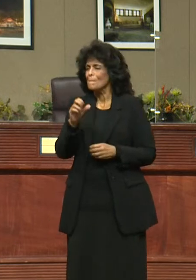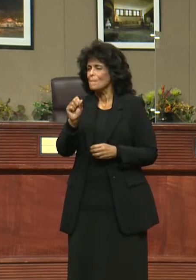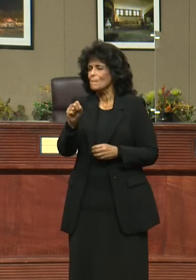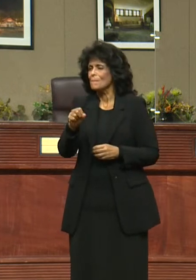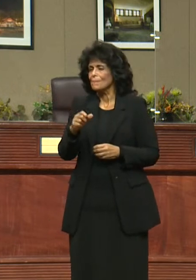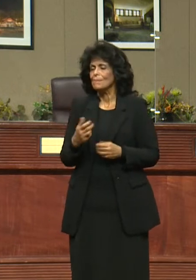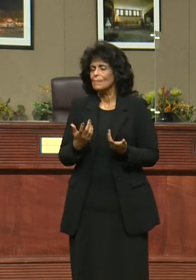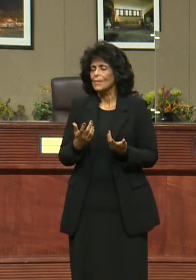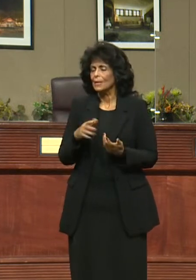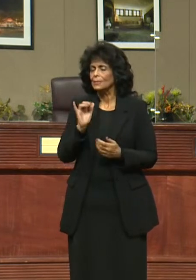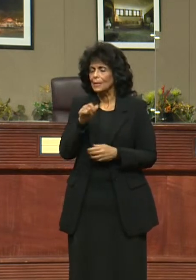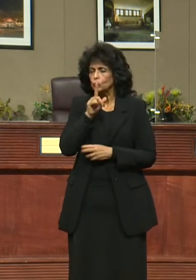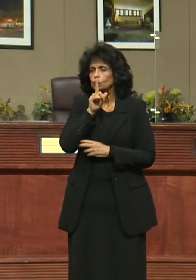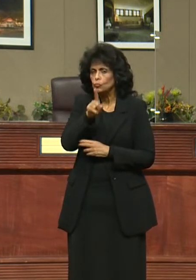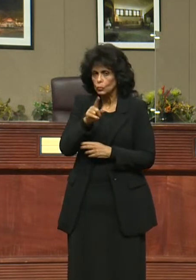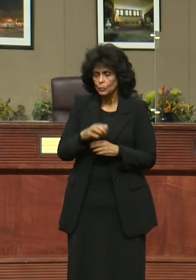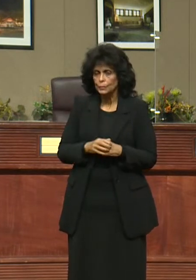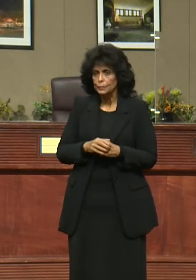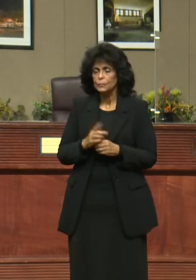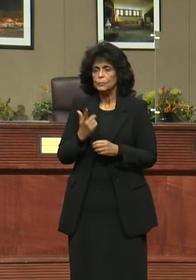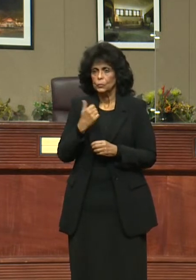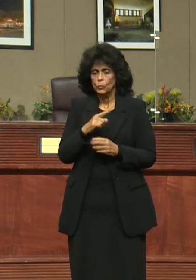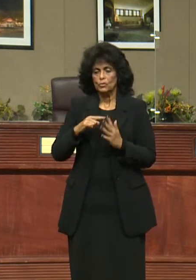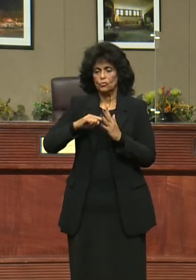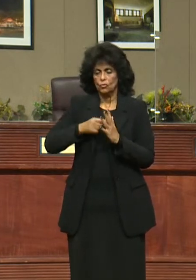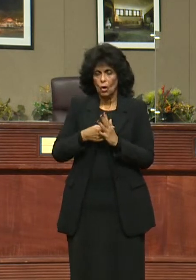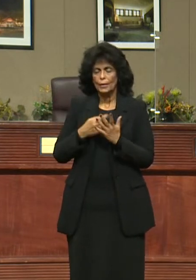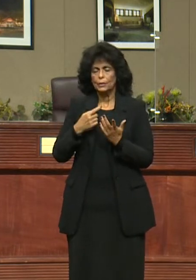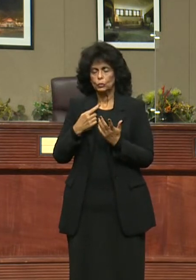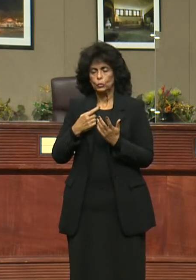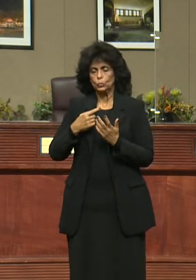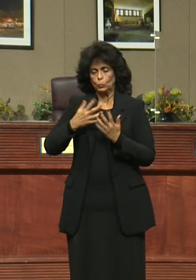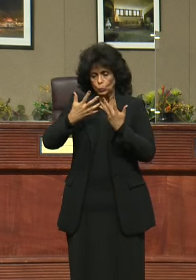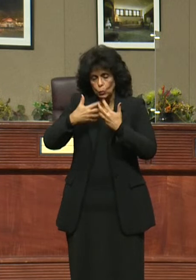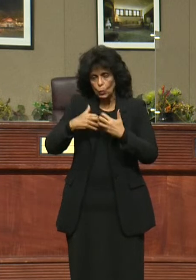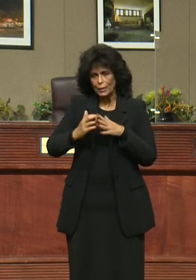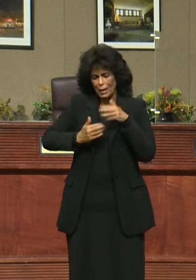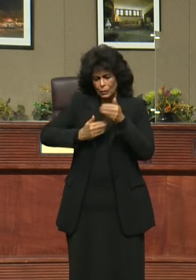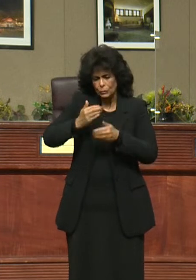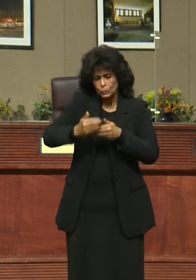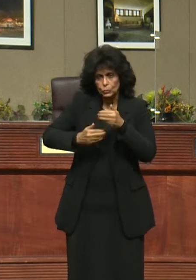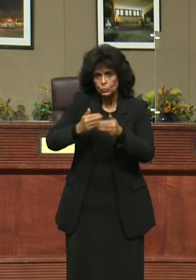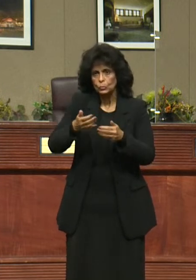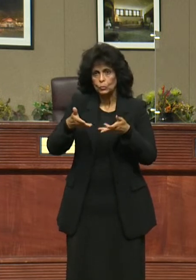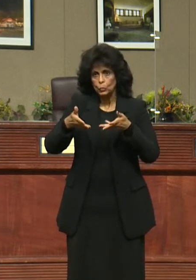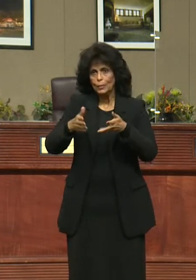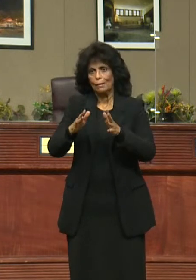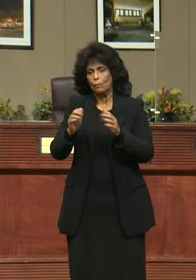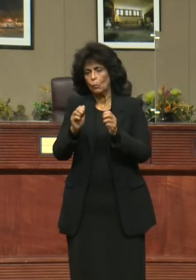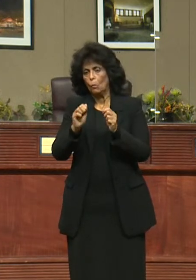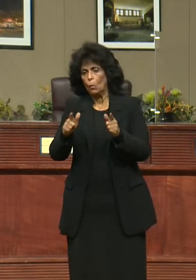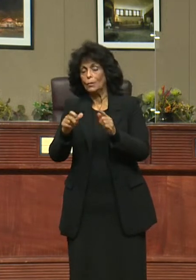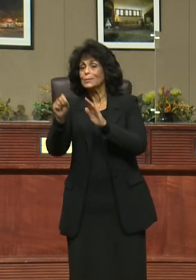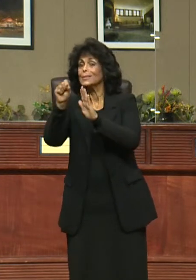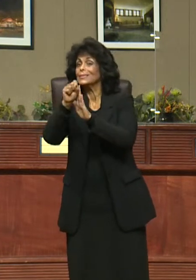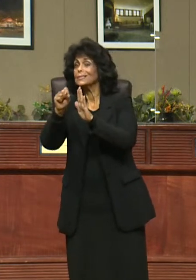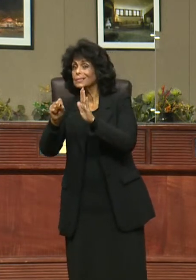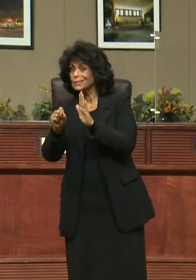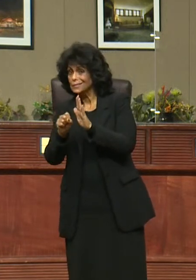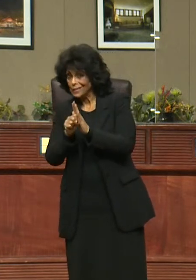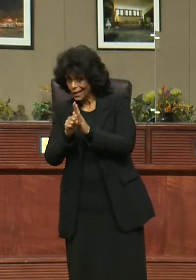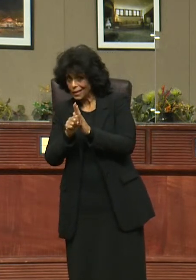process of acquiring technology that will allow to all the state-sponsored sites, and we are one of